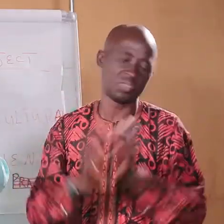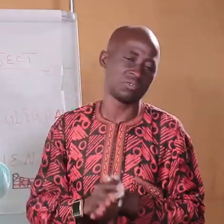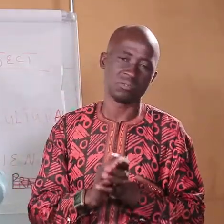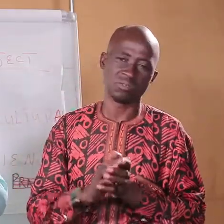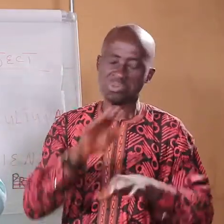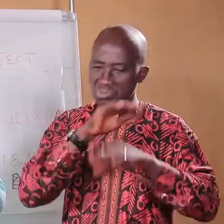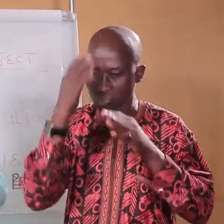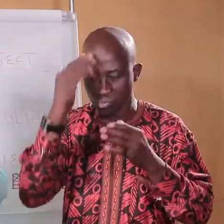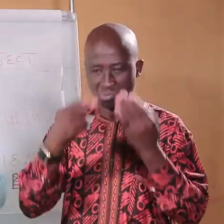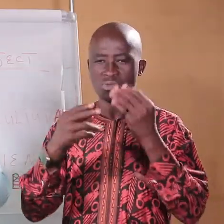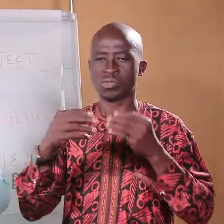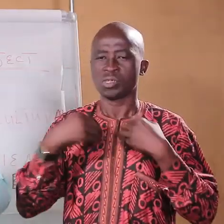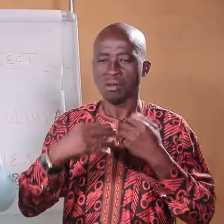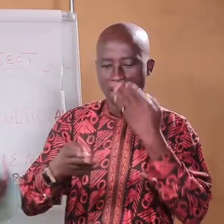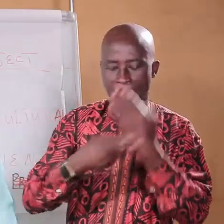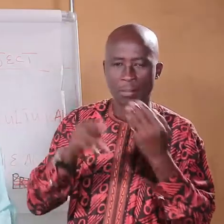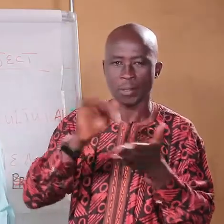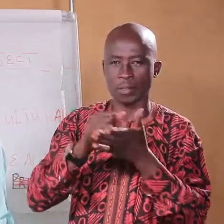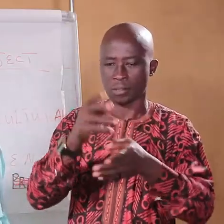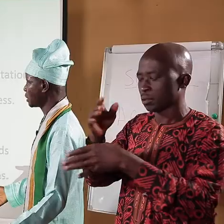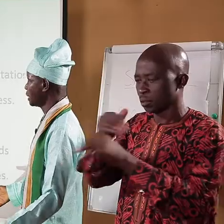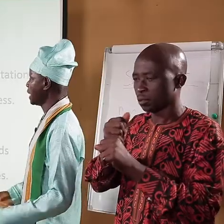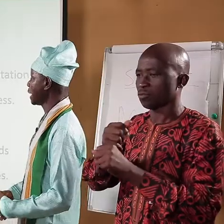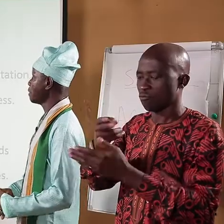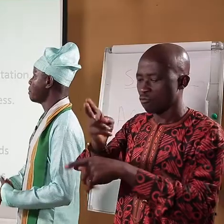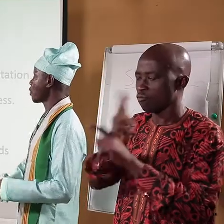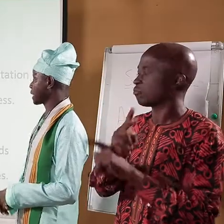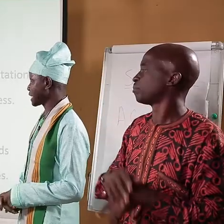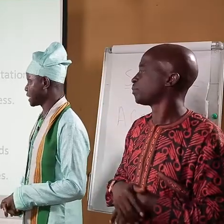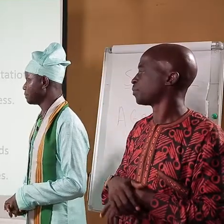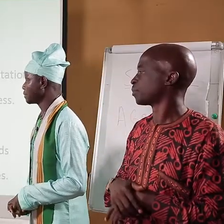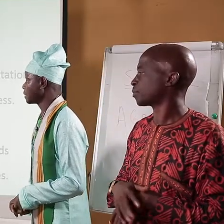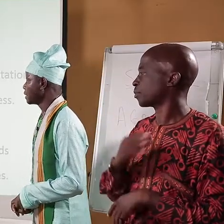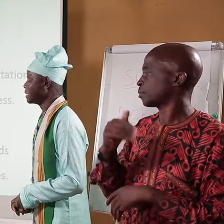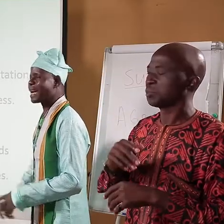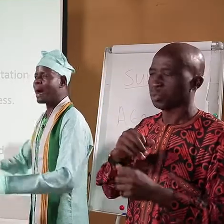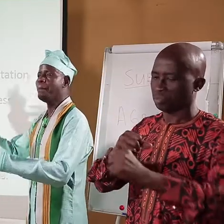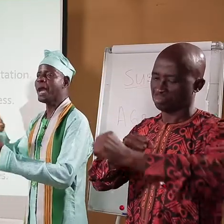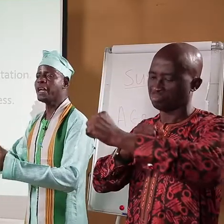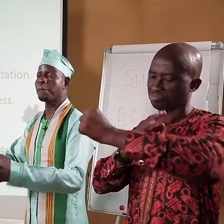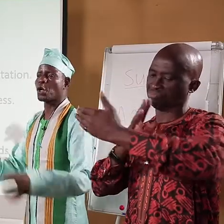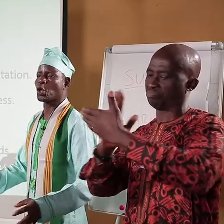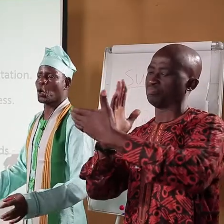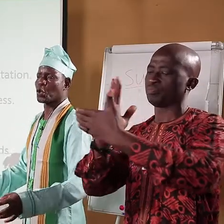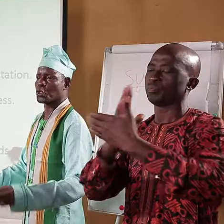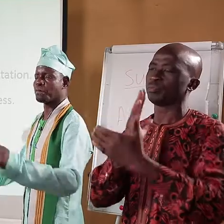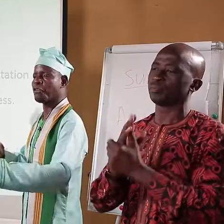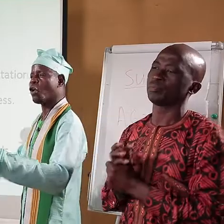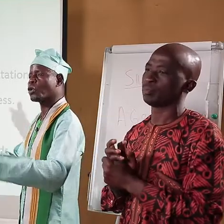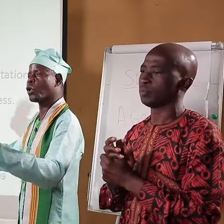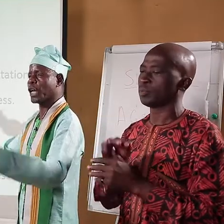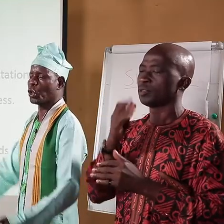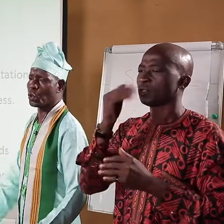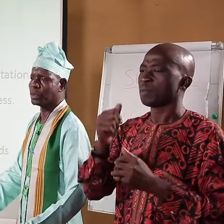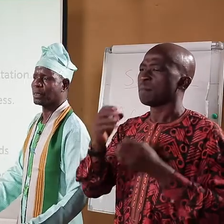a bank specifically for them to go and collect loan. Then bureaucracy. There are many protocols